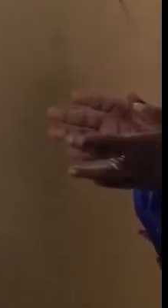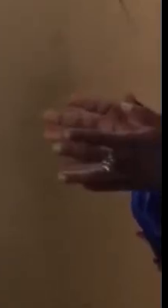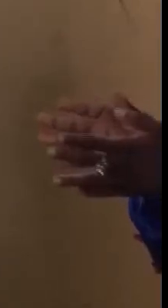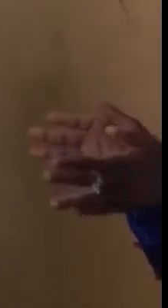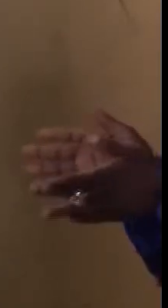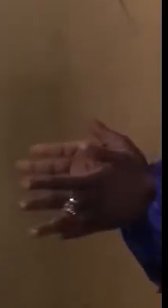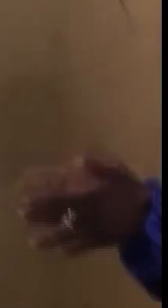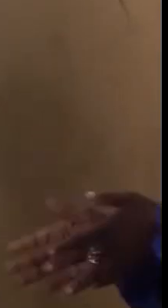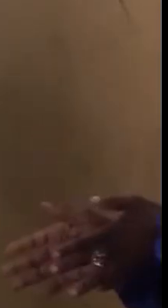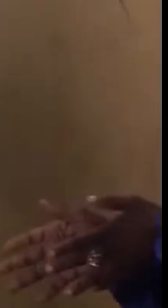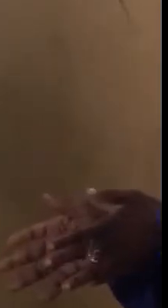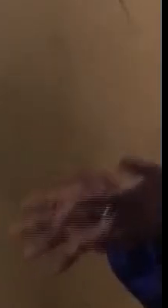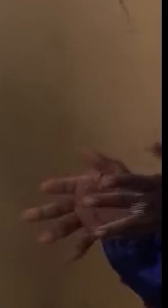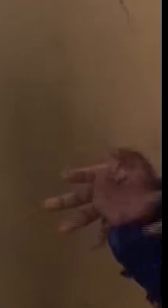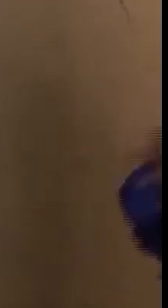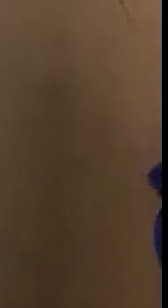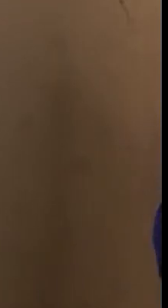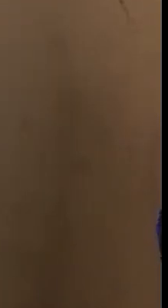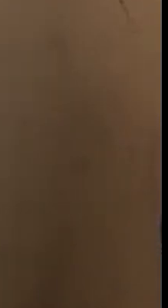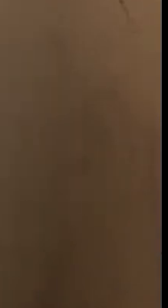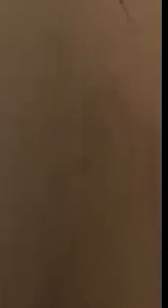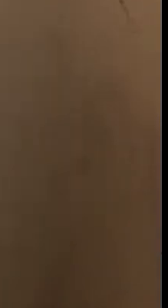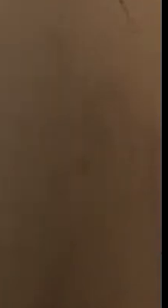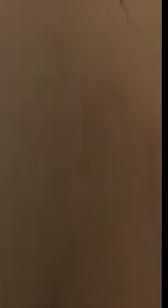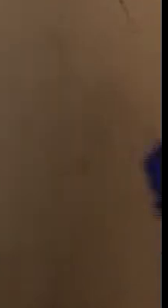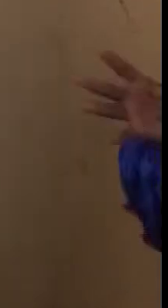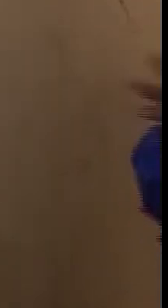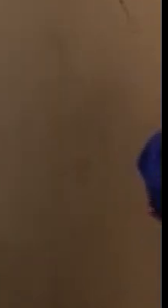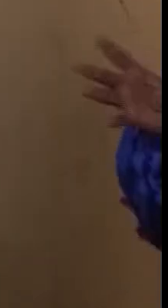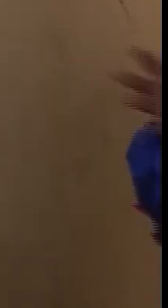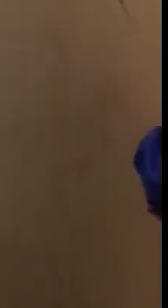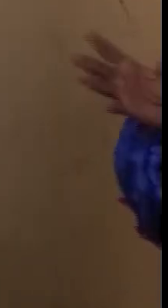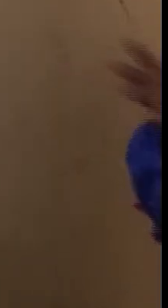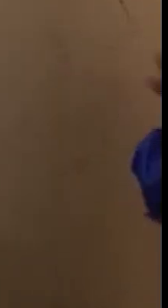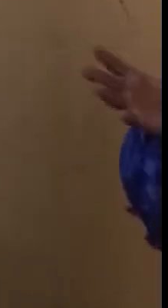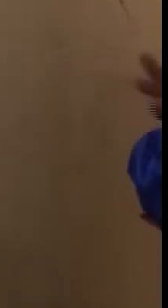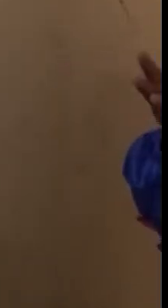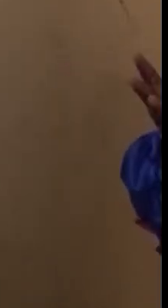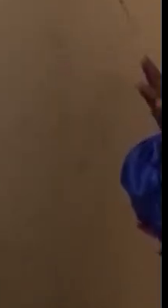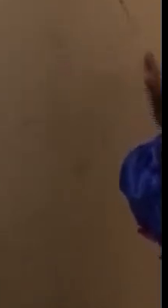will be dropped on other place than the other side because of wind, because of the